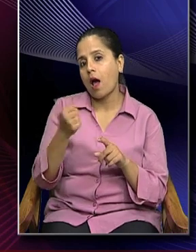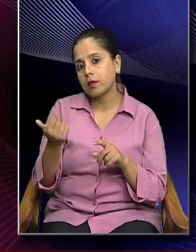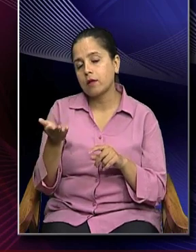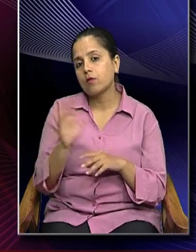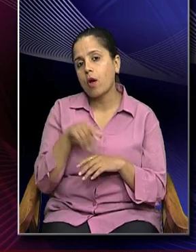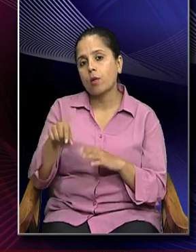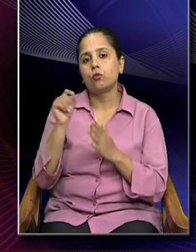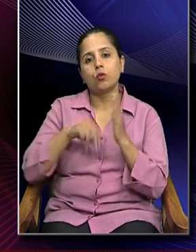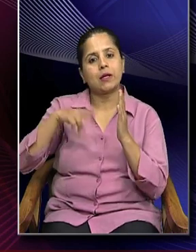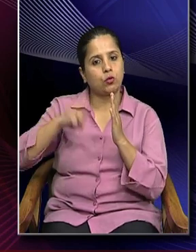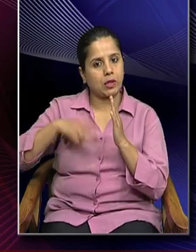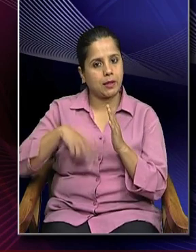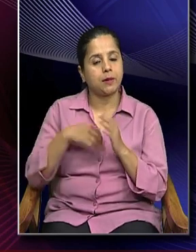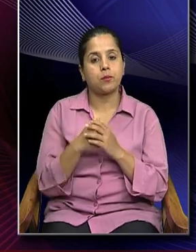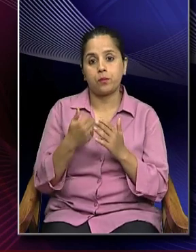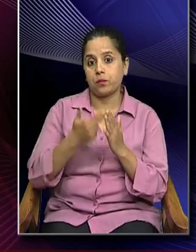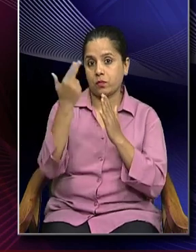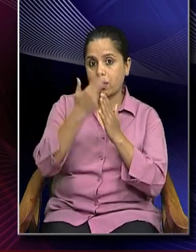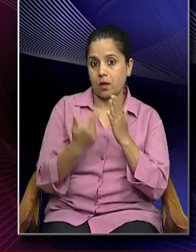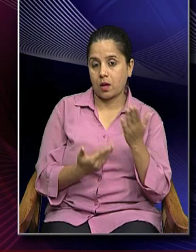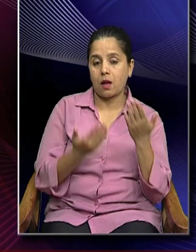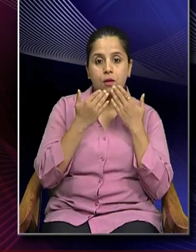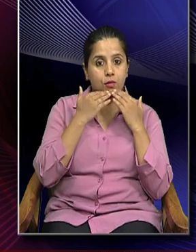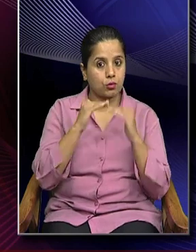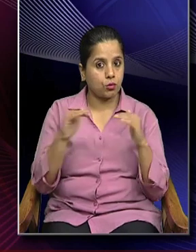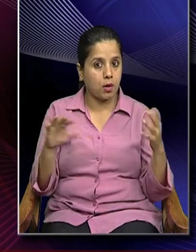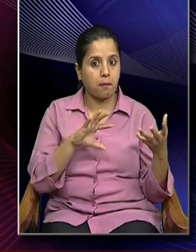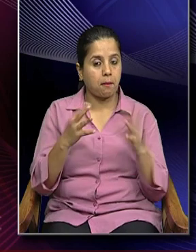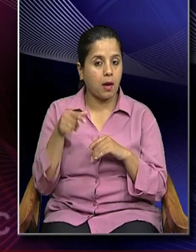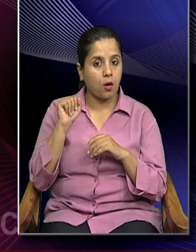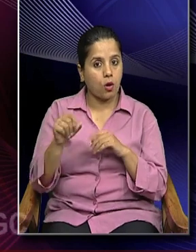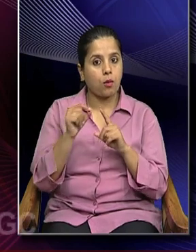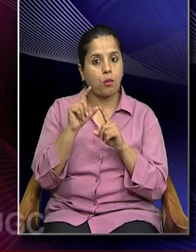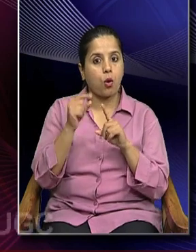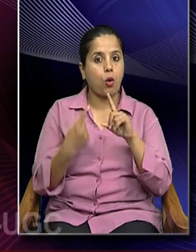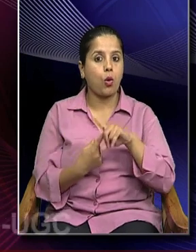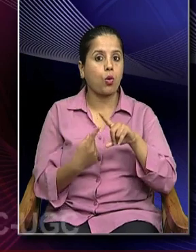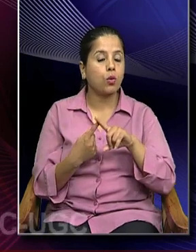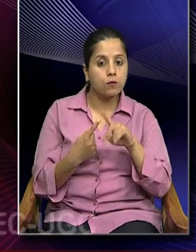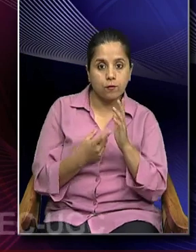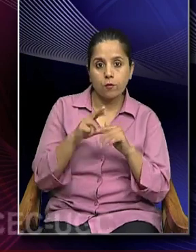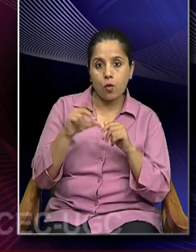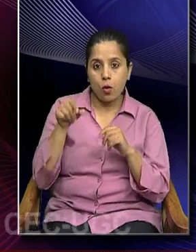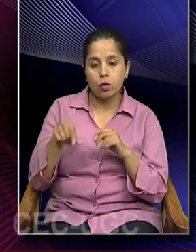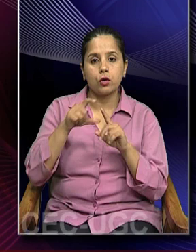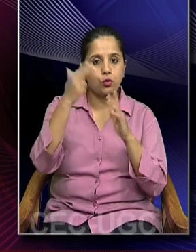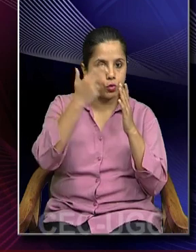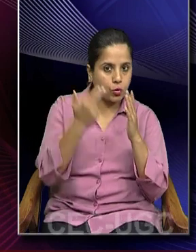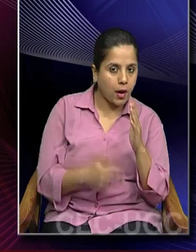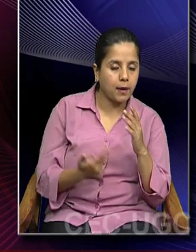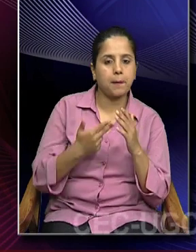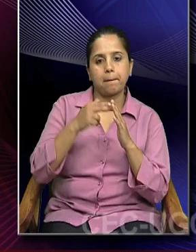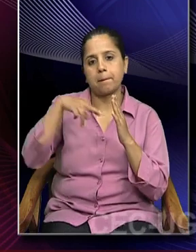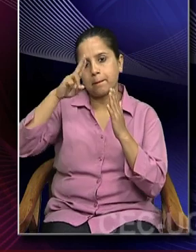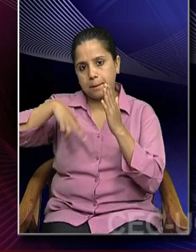literature. In the arts, the student create a portfolio of drawings, paintings,